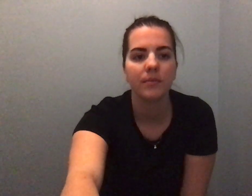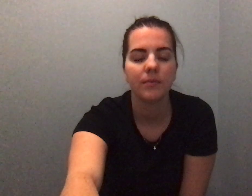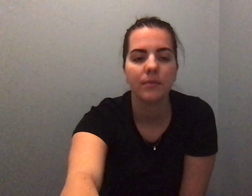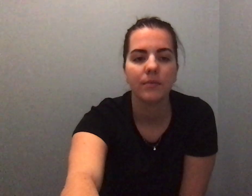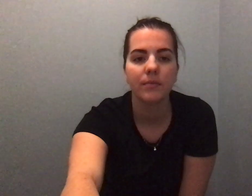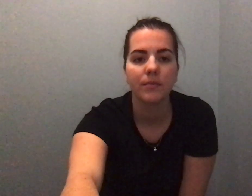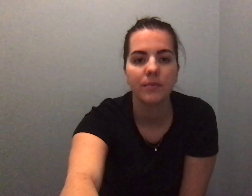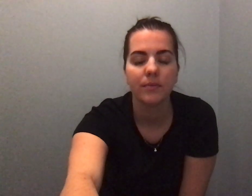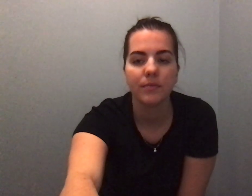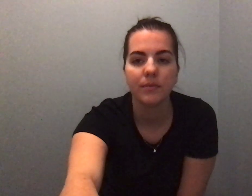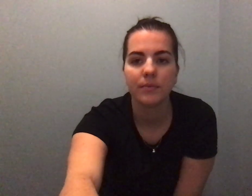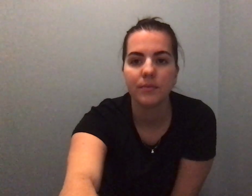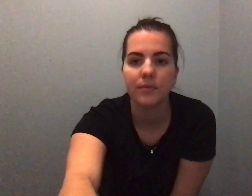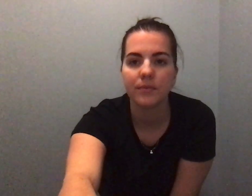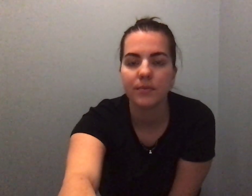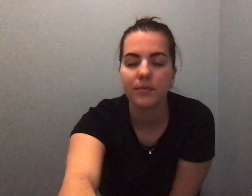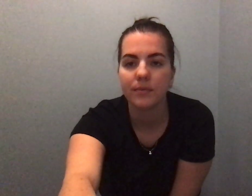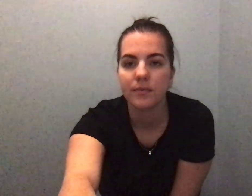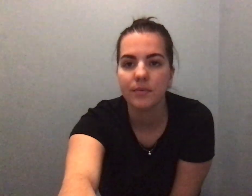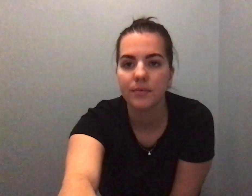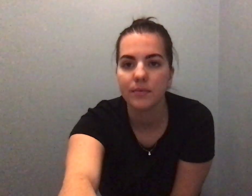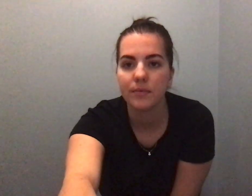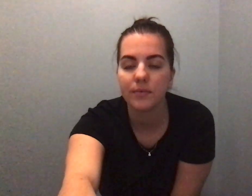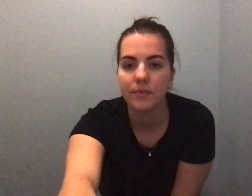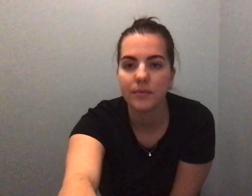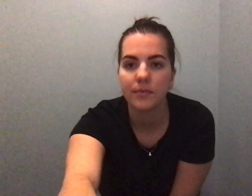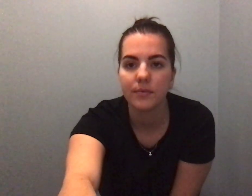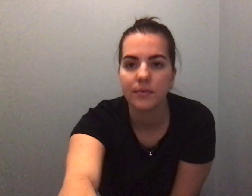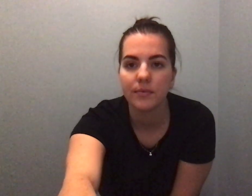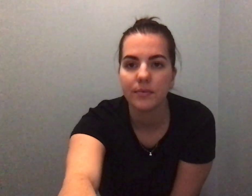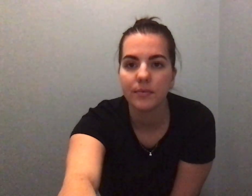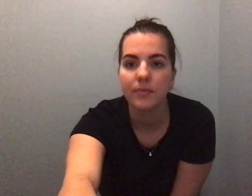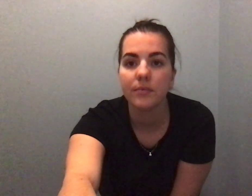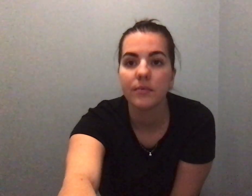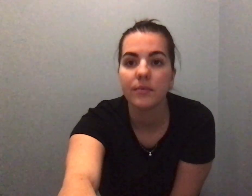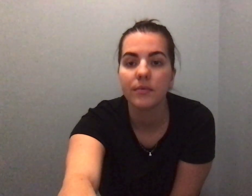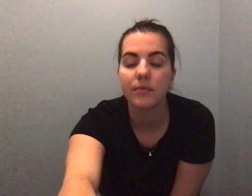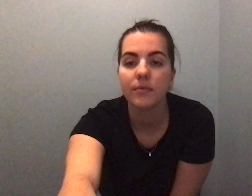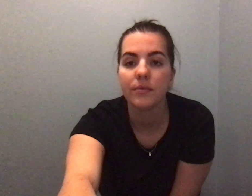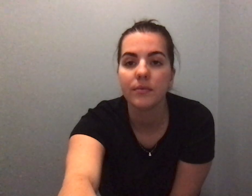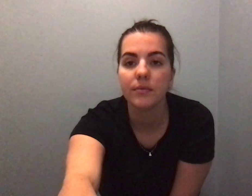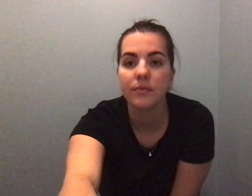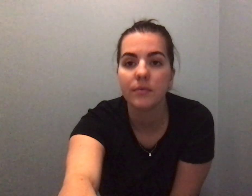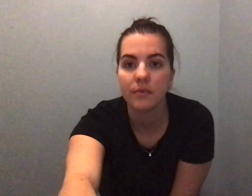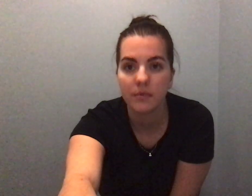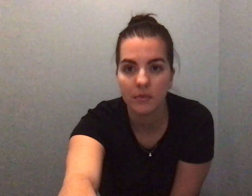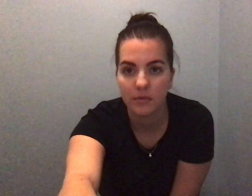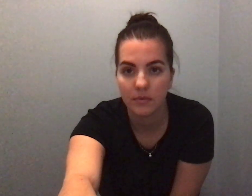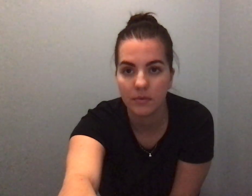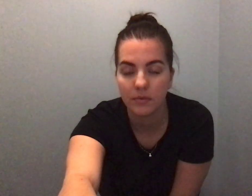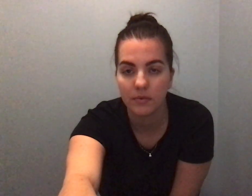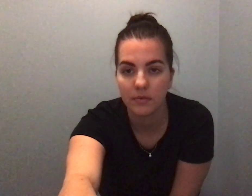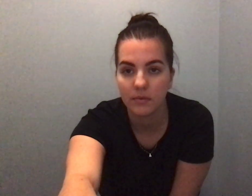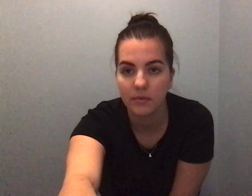way to think about that, and this should be a sentence that should kind of roll off your tongue: energy is being transferred as heat. That's really what's going